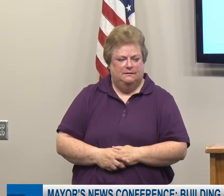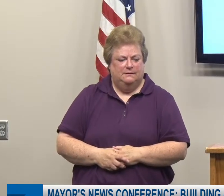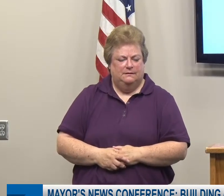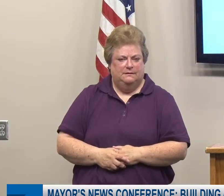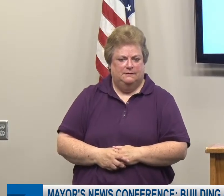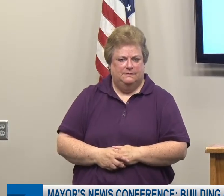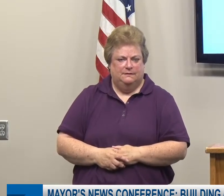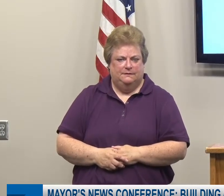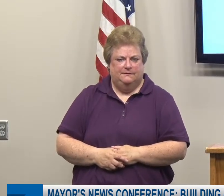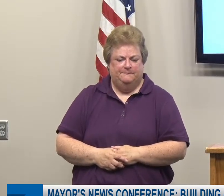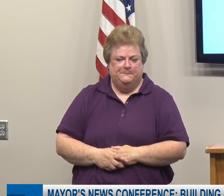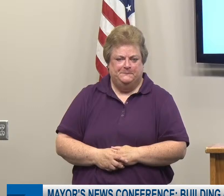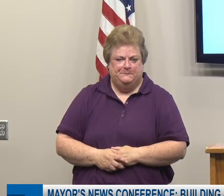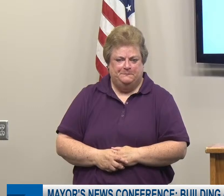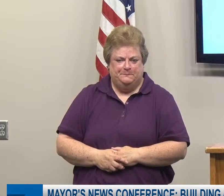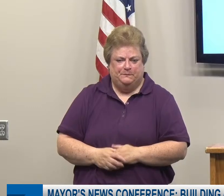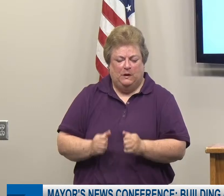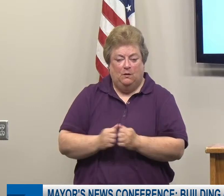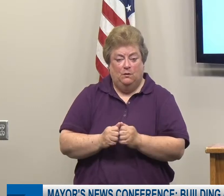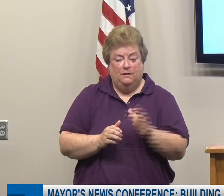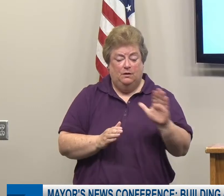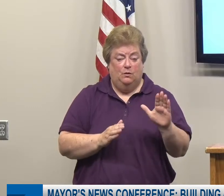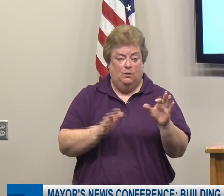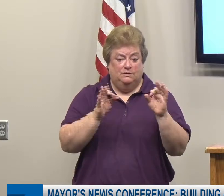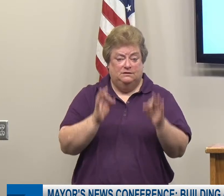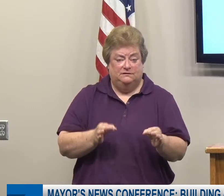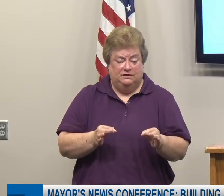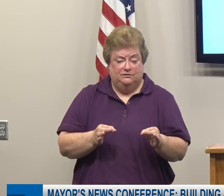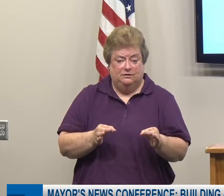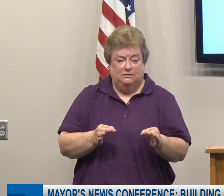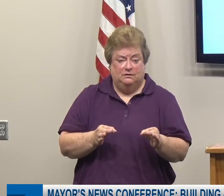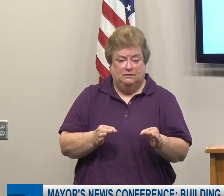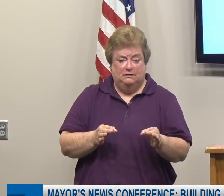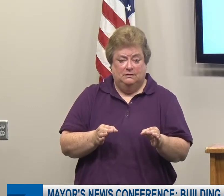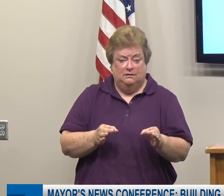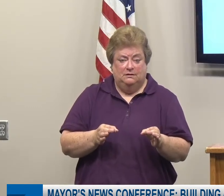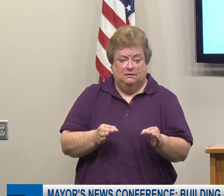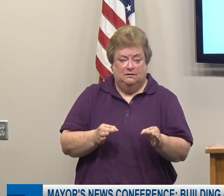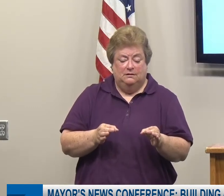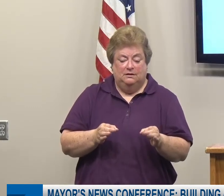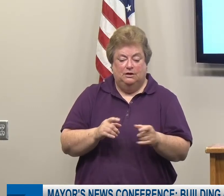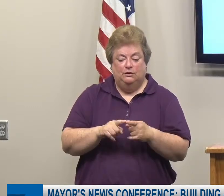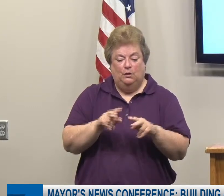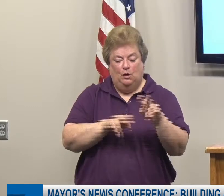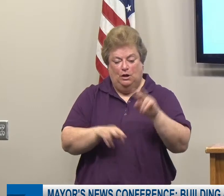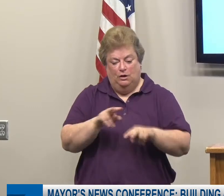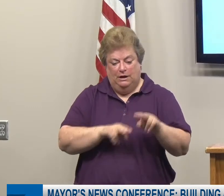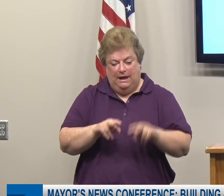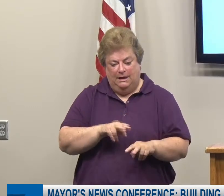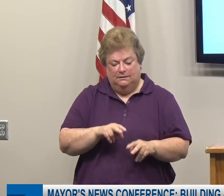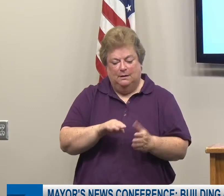With your decision to review pardon applications,